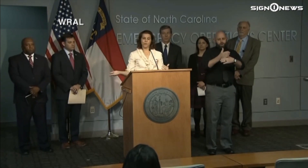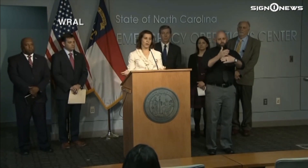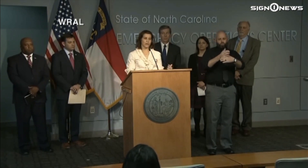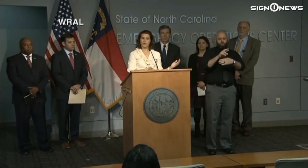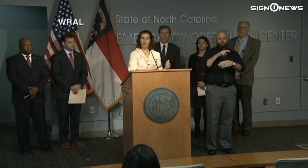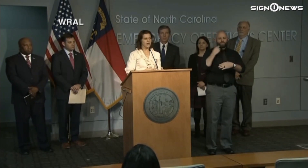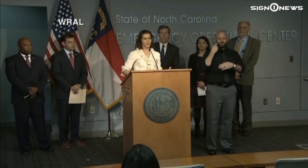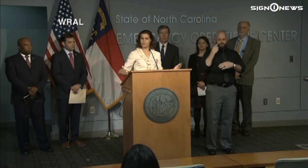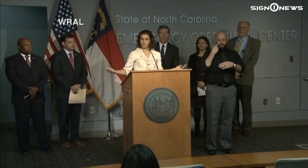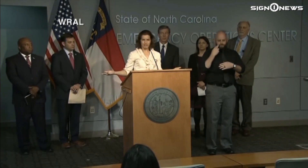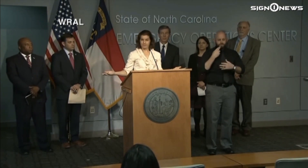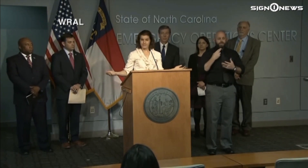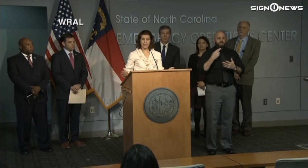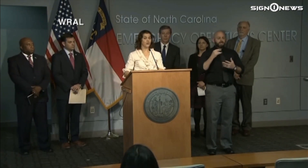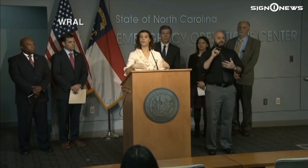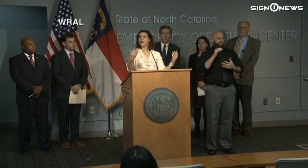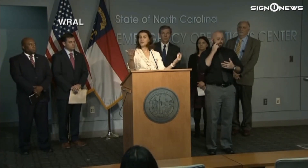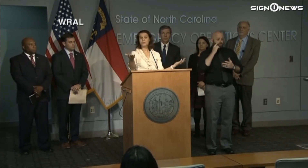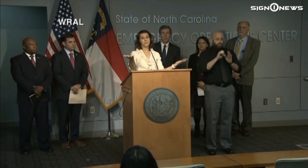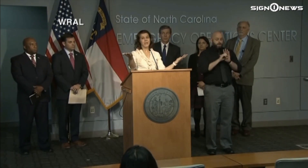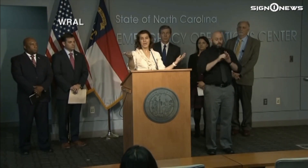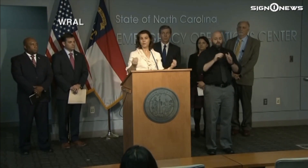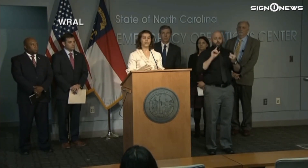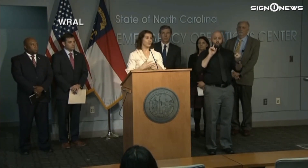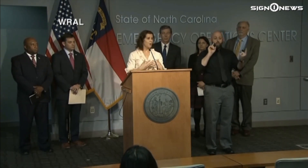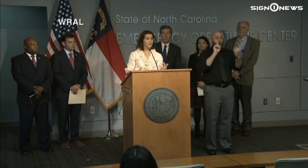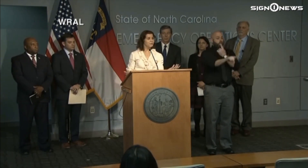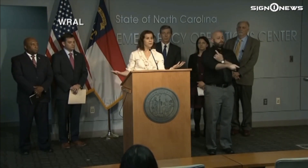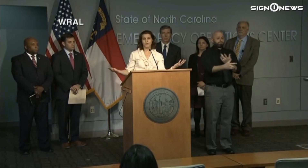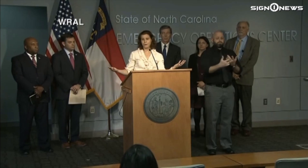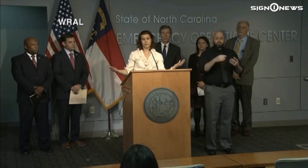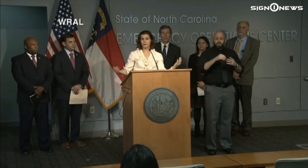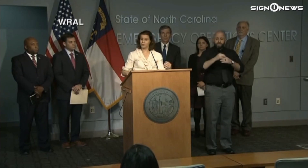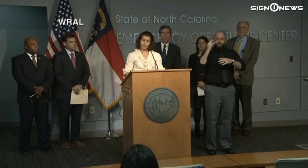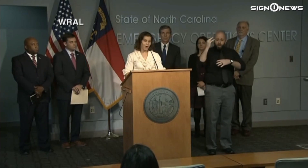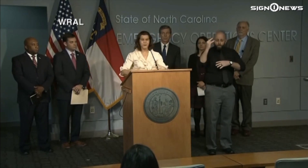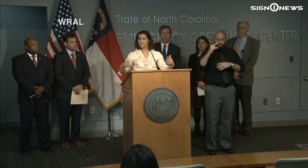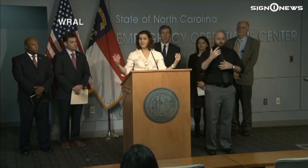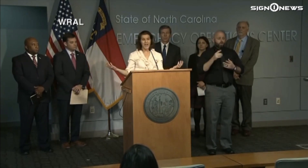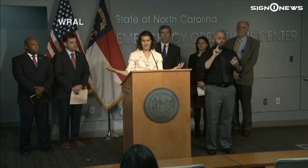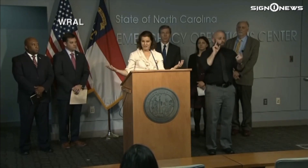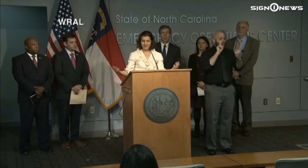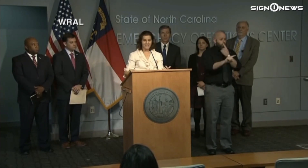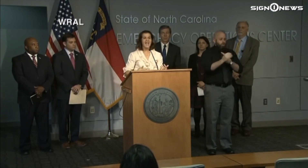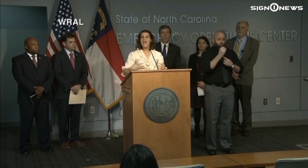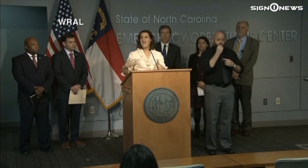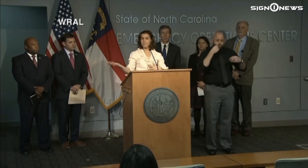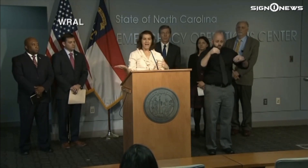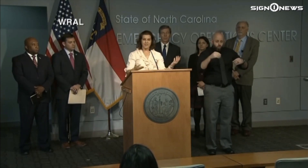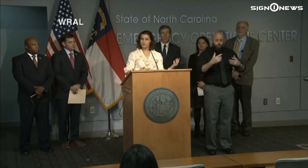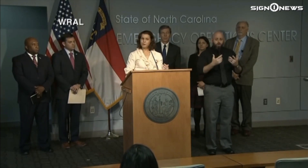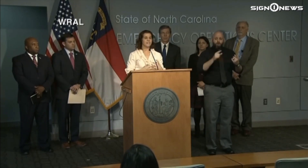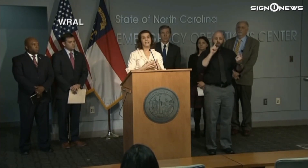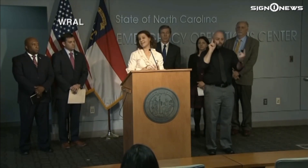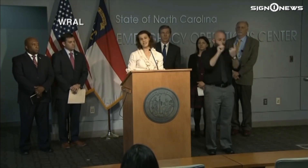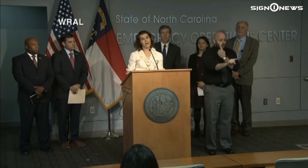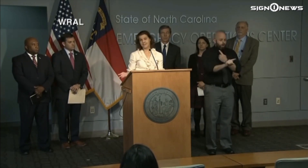just walking through a public setting, you're walking through the airport, you're walking through the grocery store, you're walking through the library, and by this person, that is not